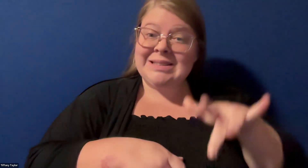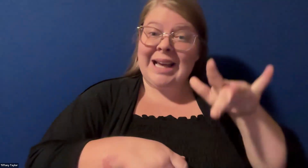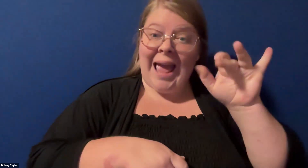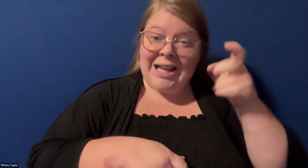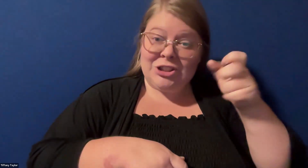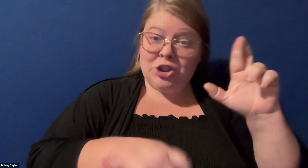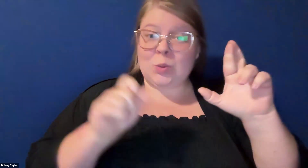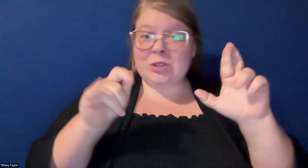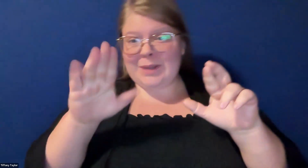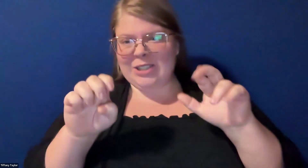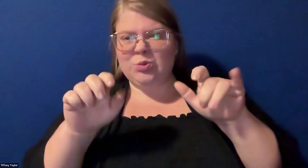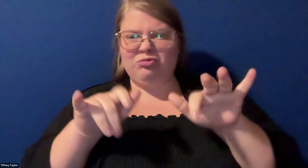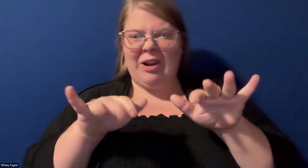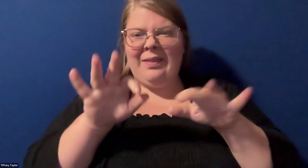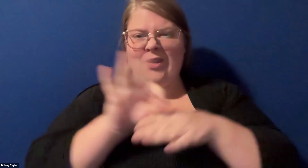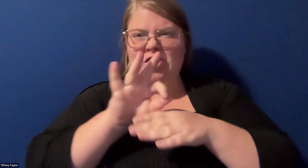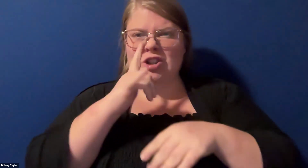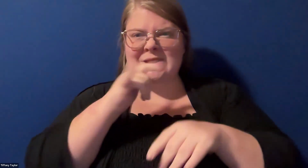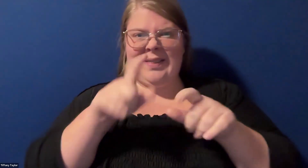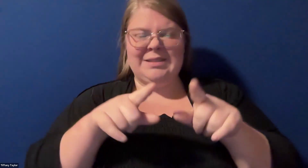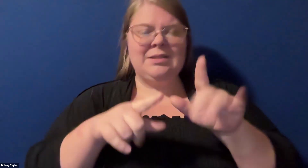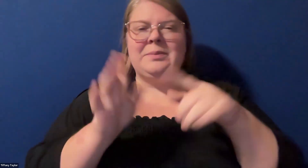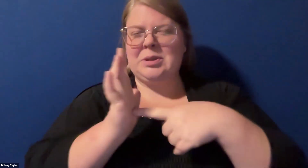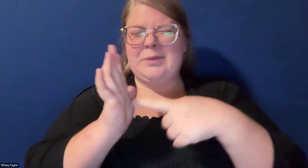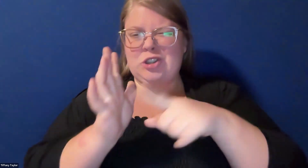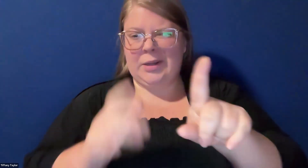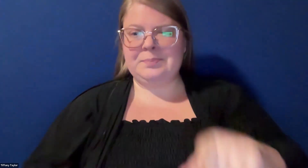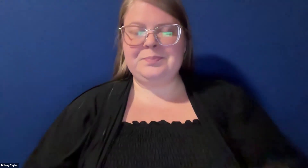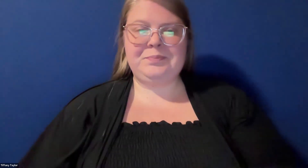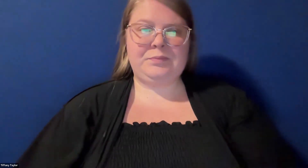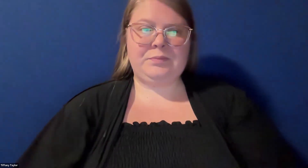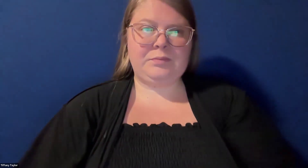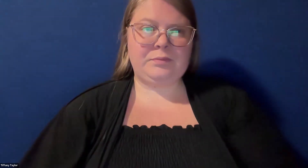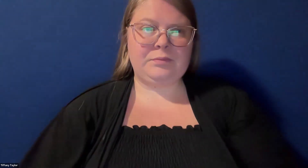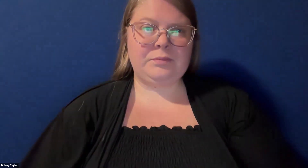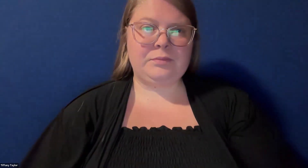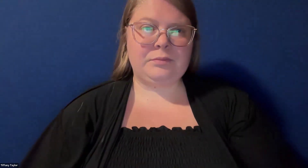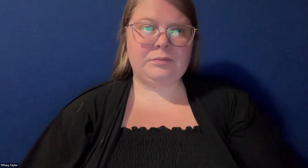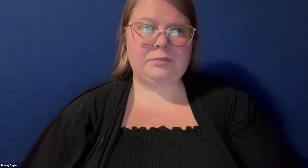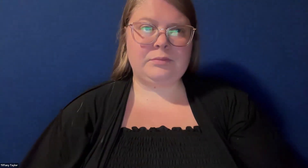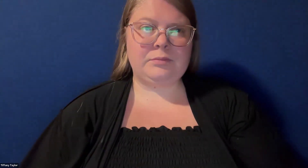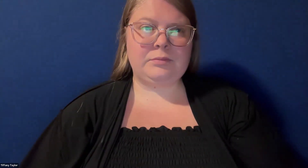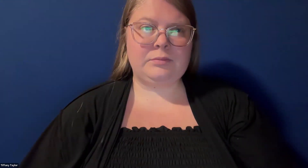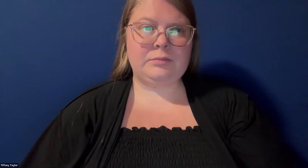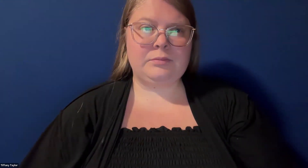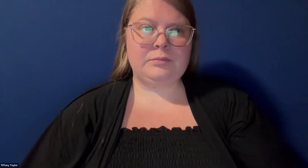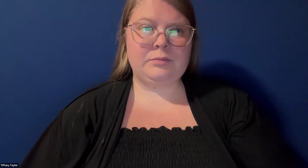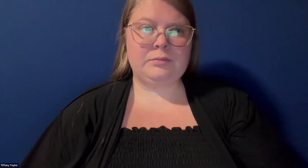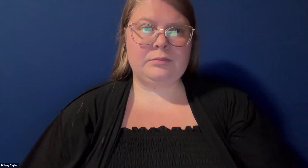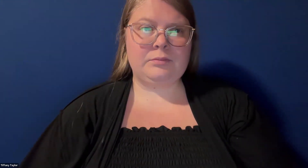And let me demonstrate how these things can be done. So here I click in here. So if